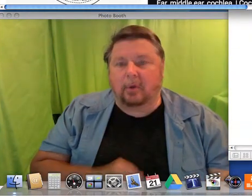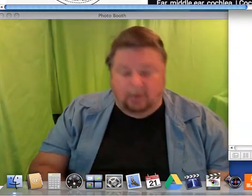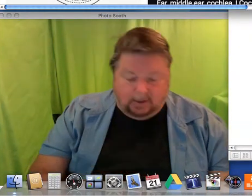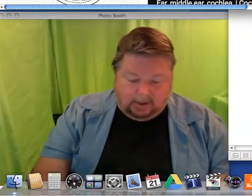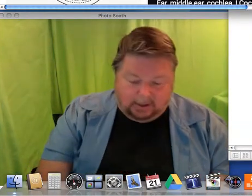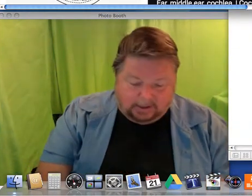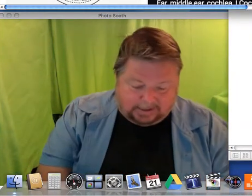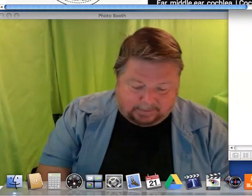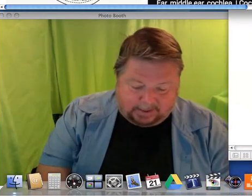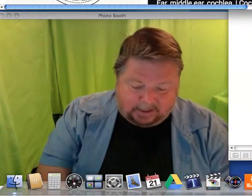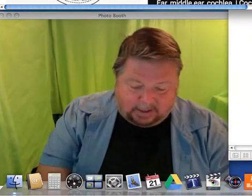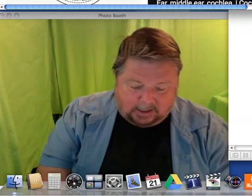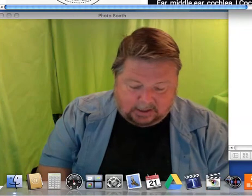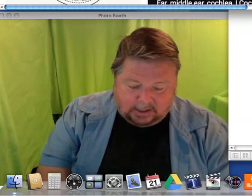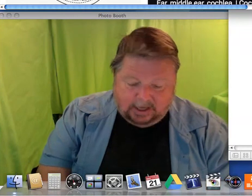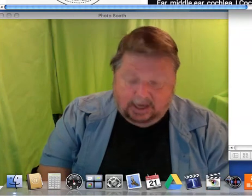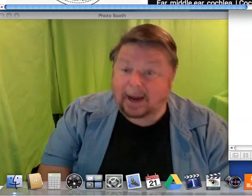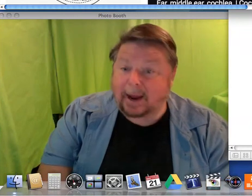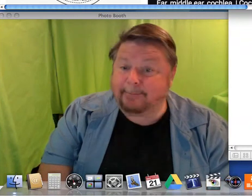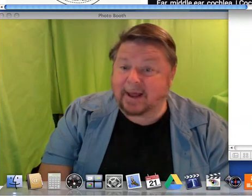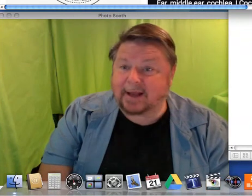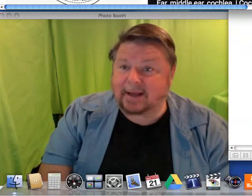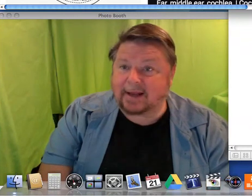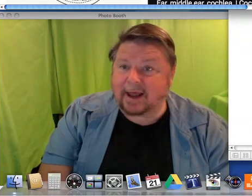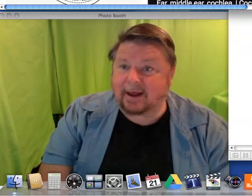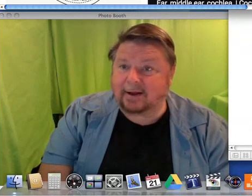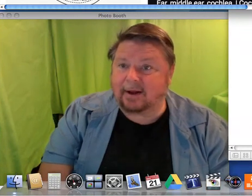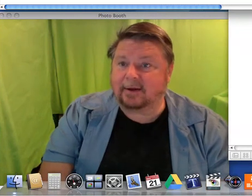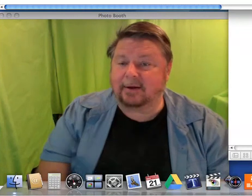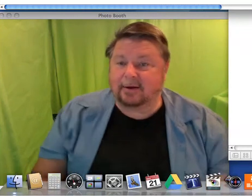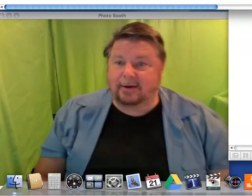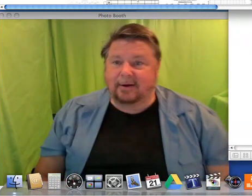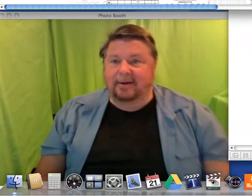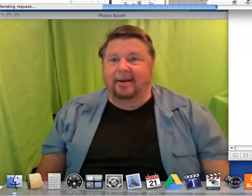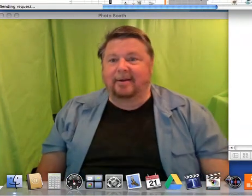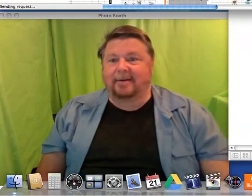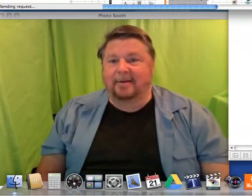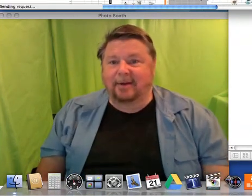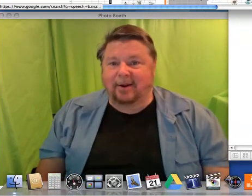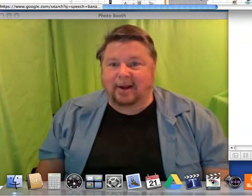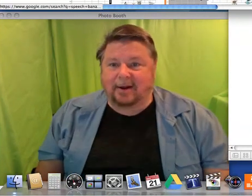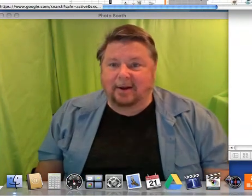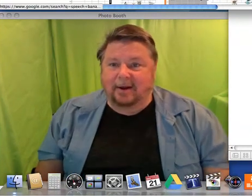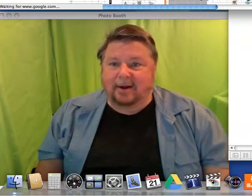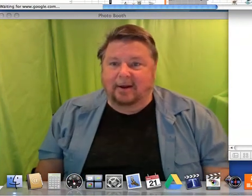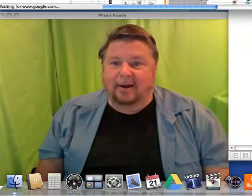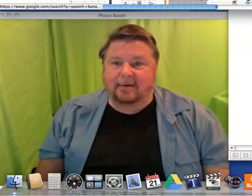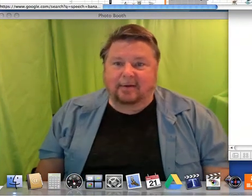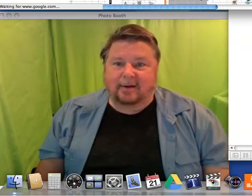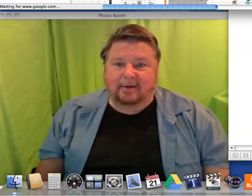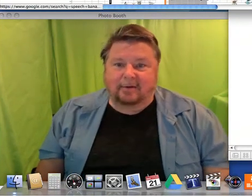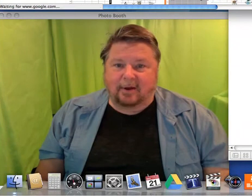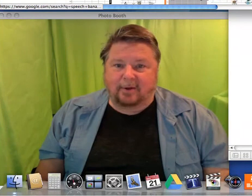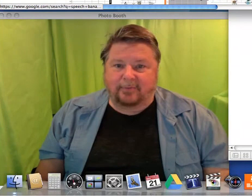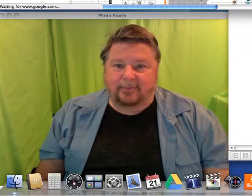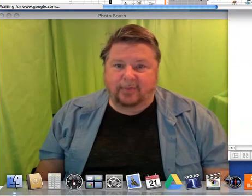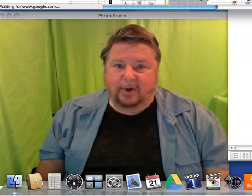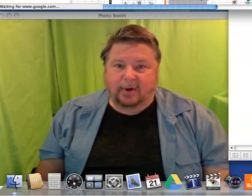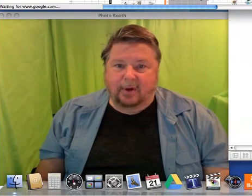go. Speech banana. Yes. See, look at that. That's